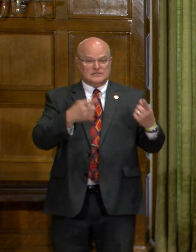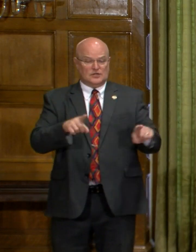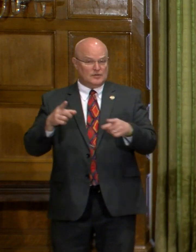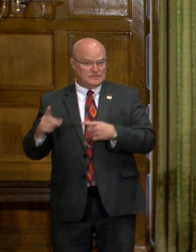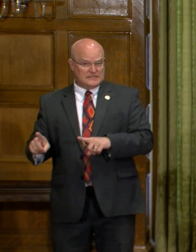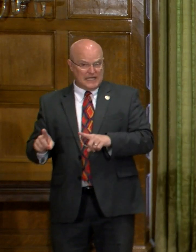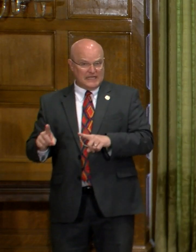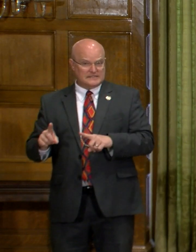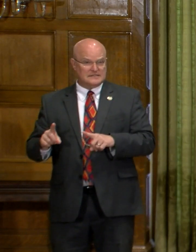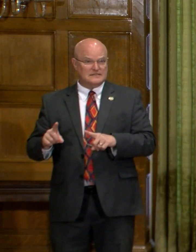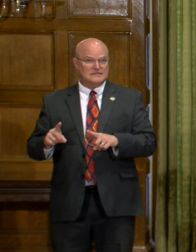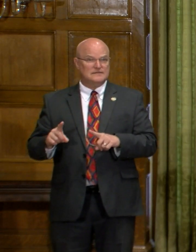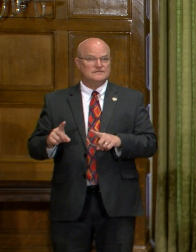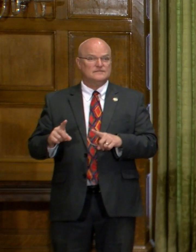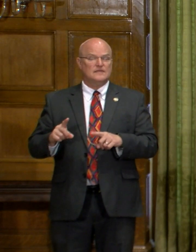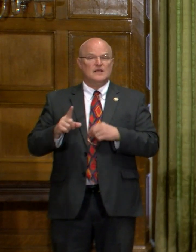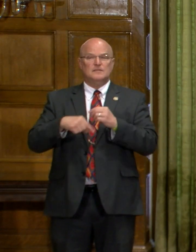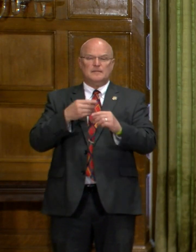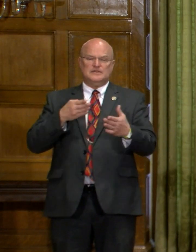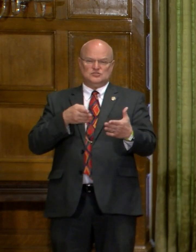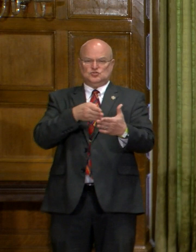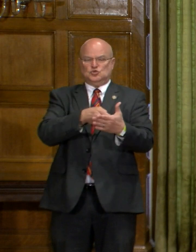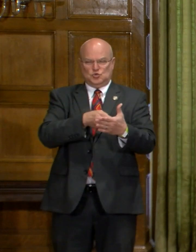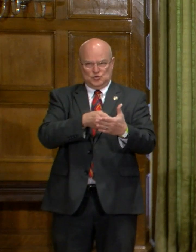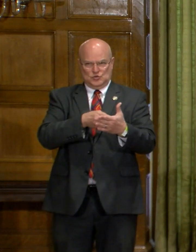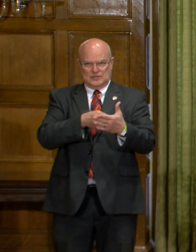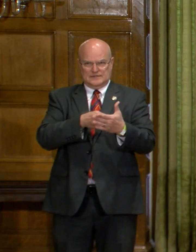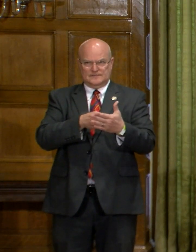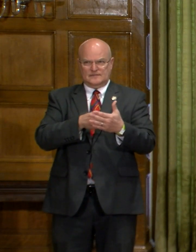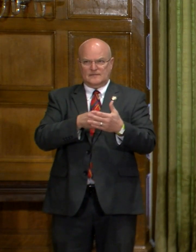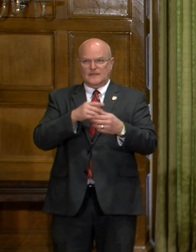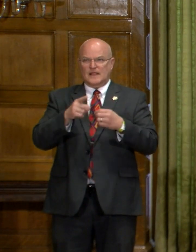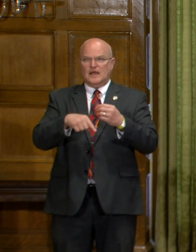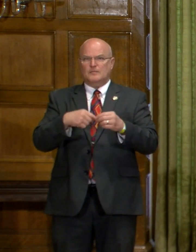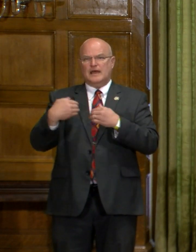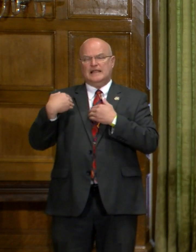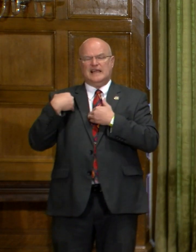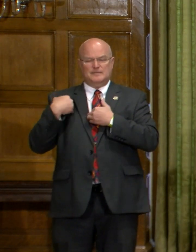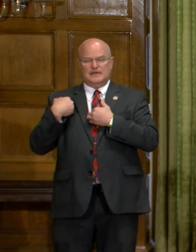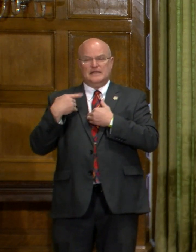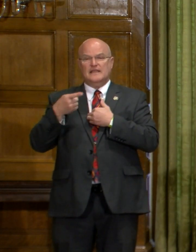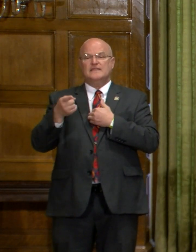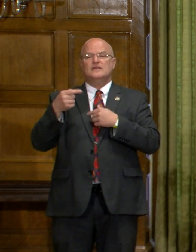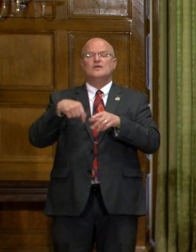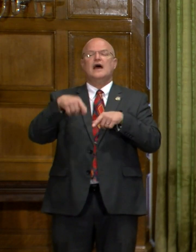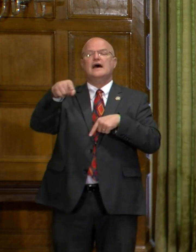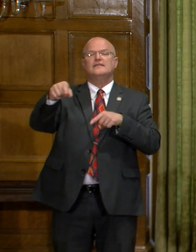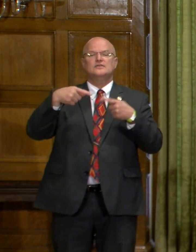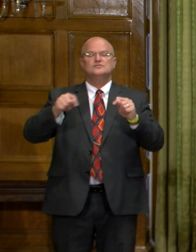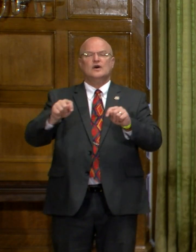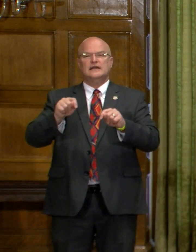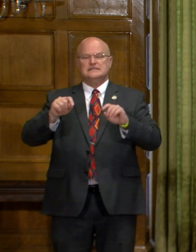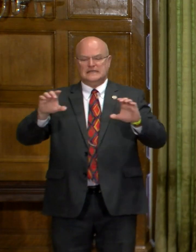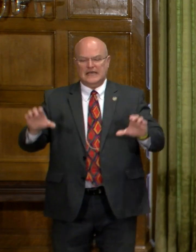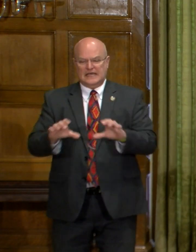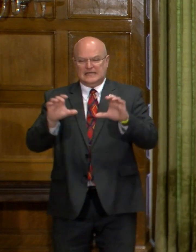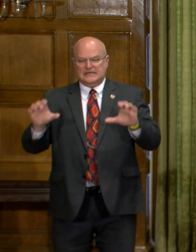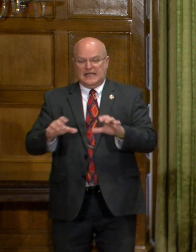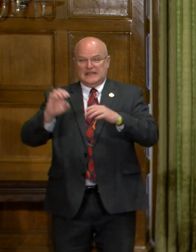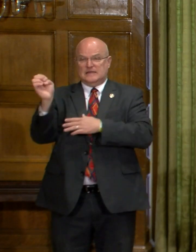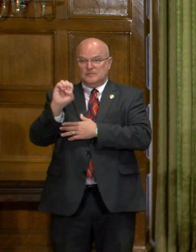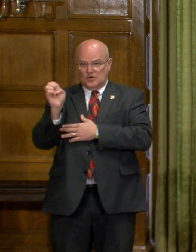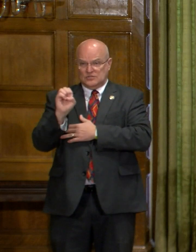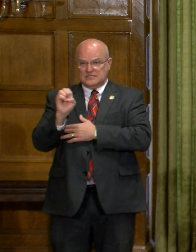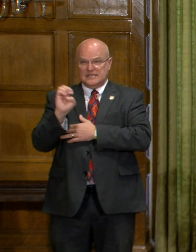circumstances about being sued, about a liability. They're out there trying to act in this emergency in